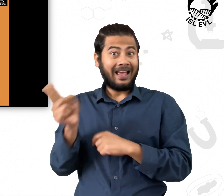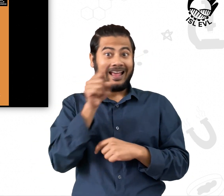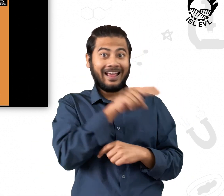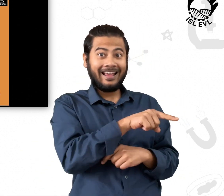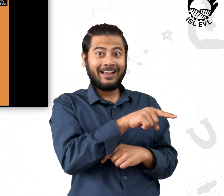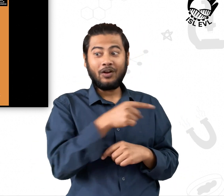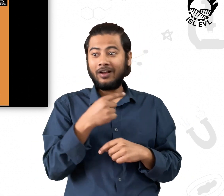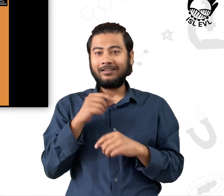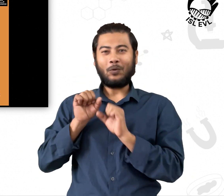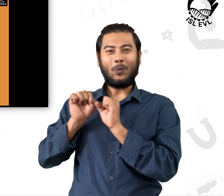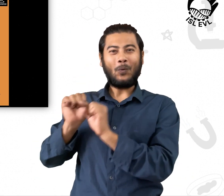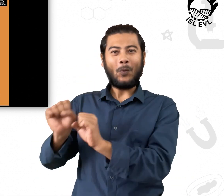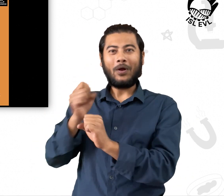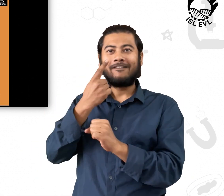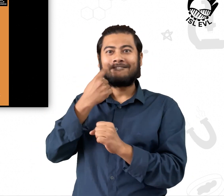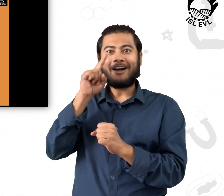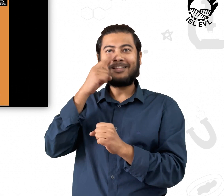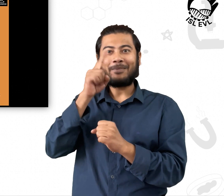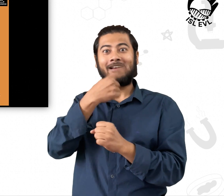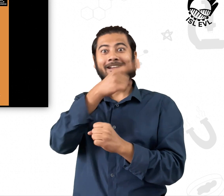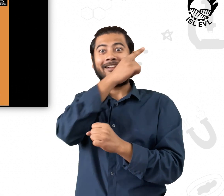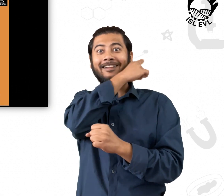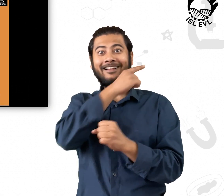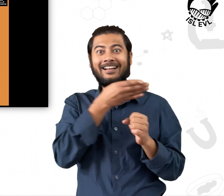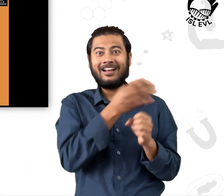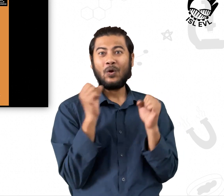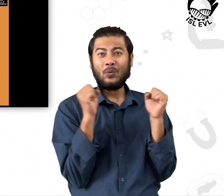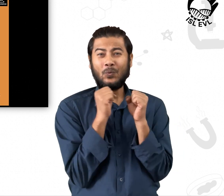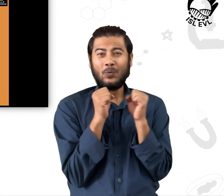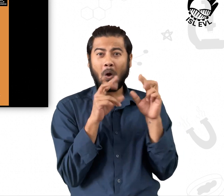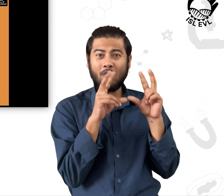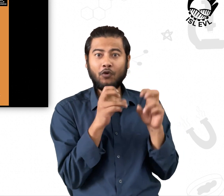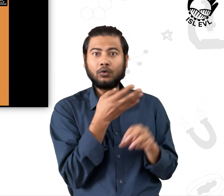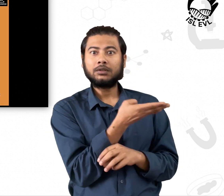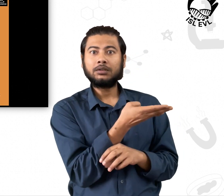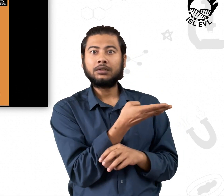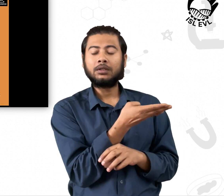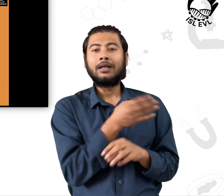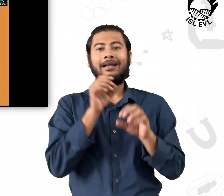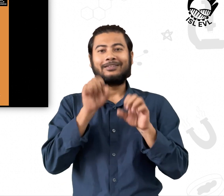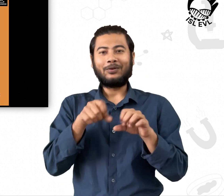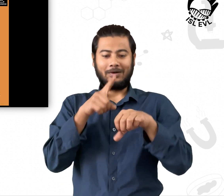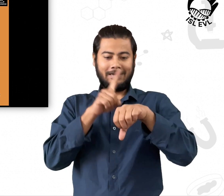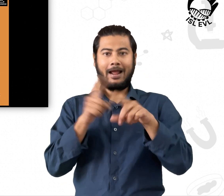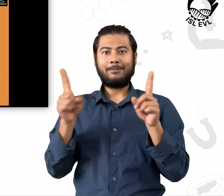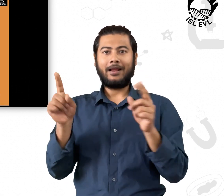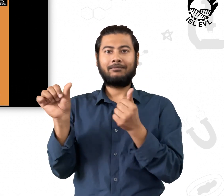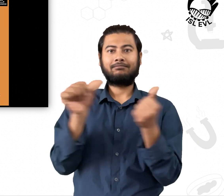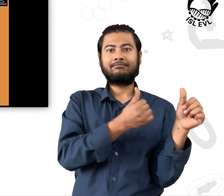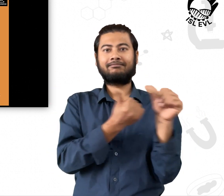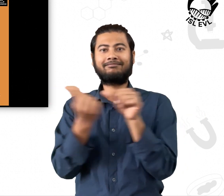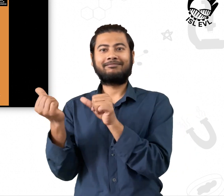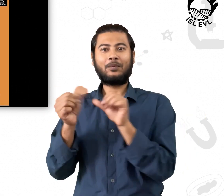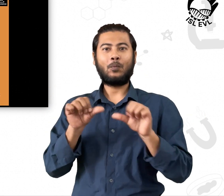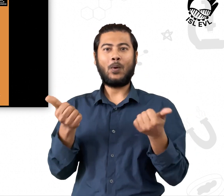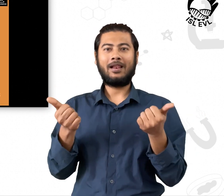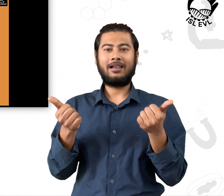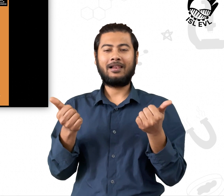of biology. You can go back and forth in this evolutionary timeline to understand how an aggressive bacterium, which